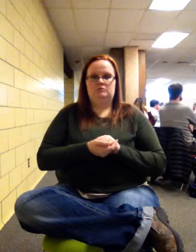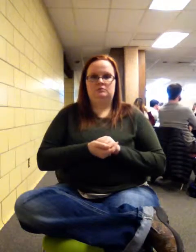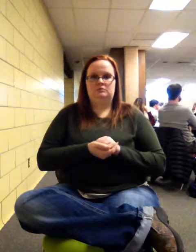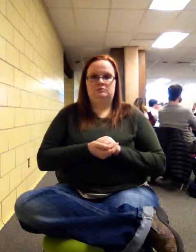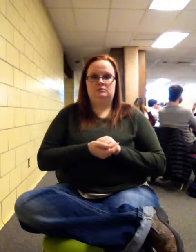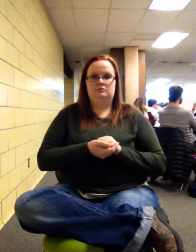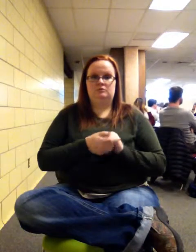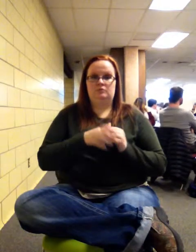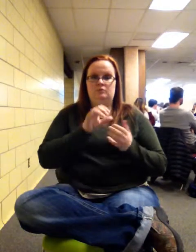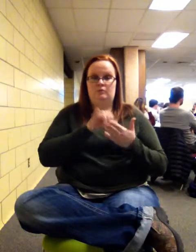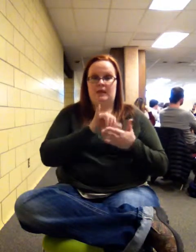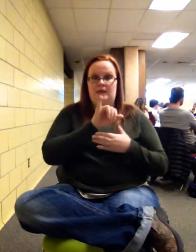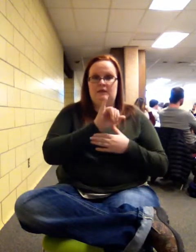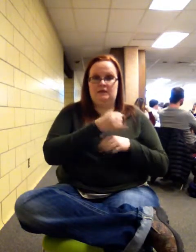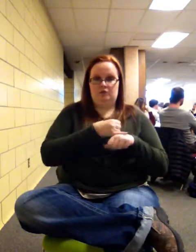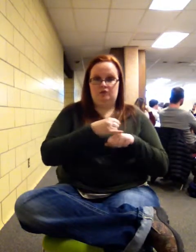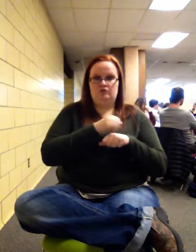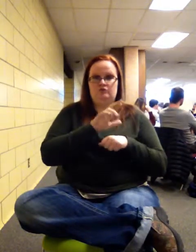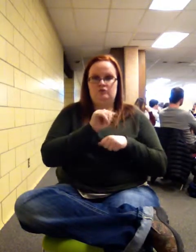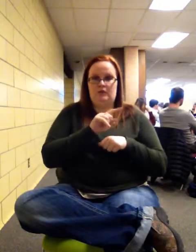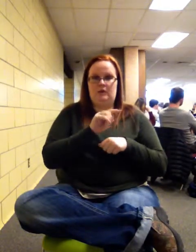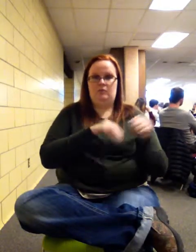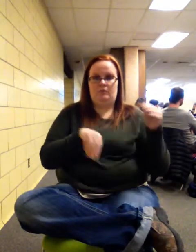So those interest rates are going to move more because they can.